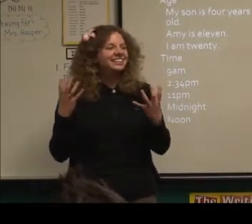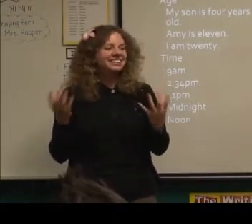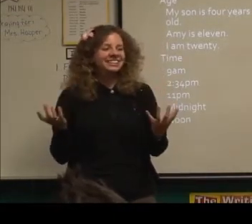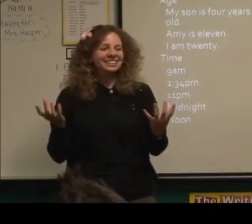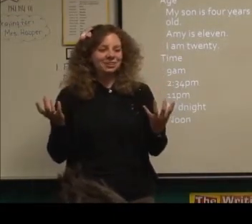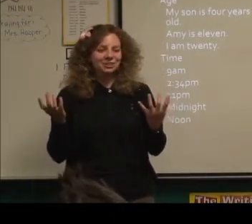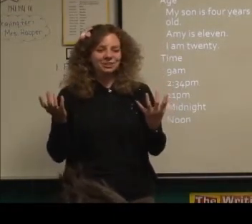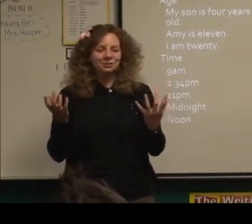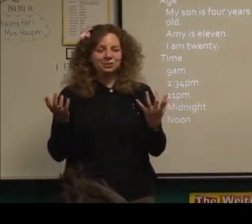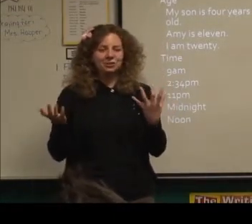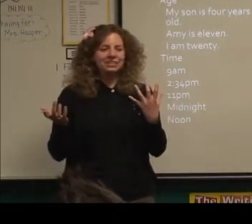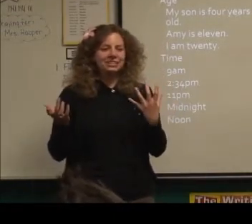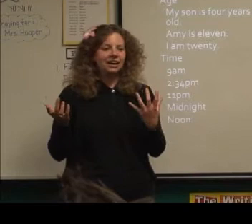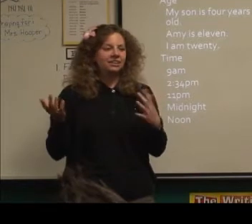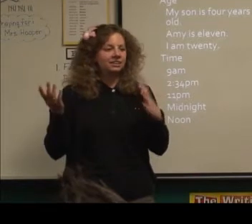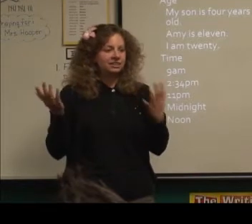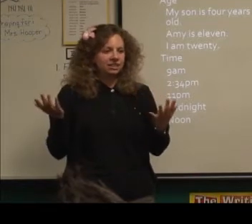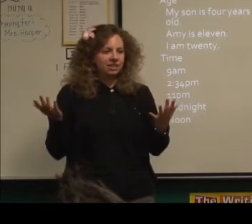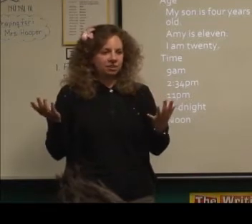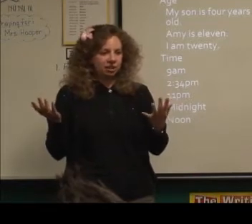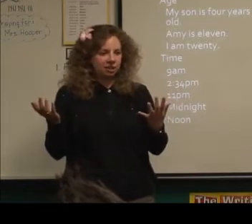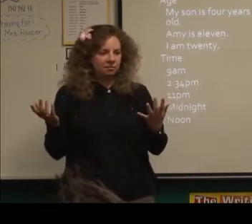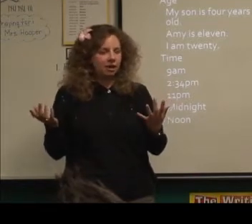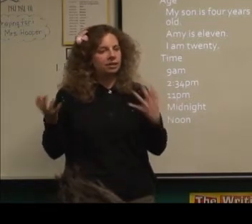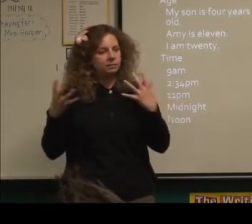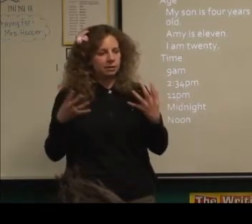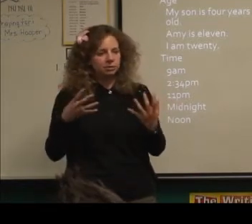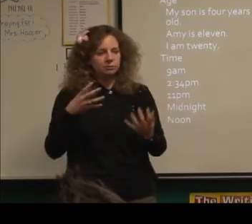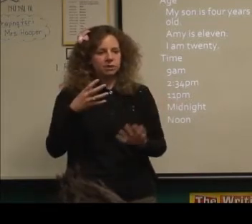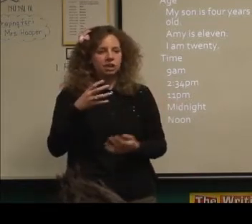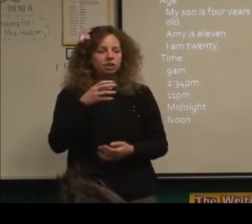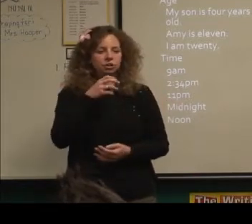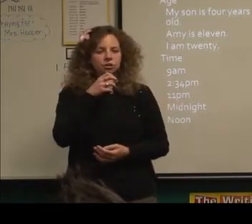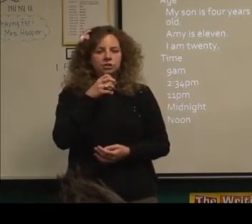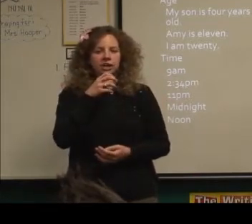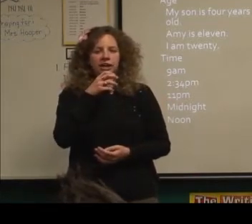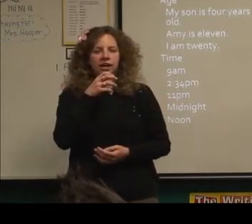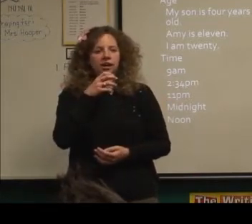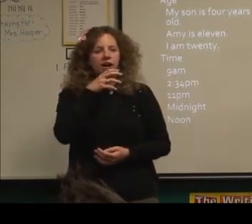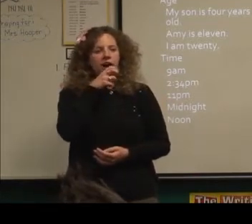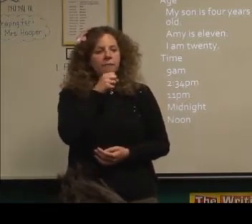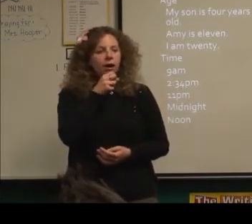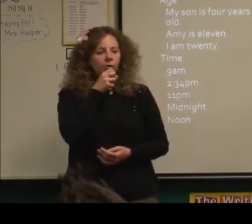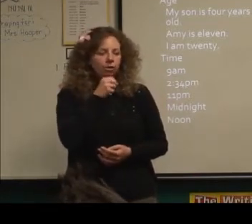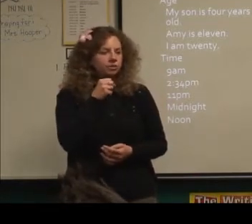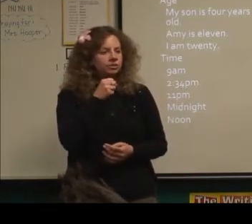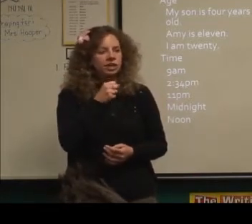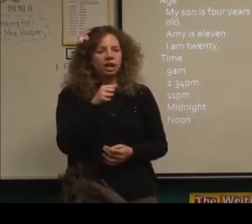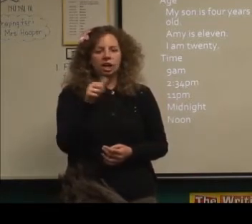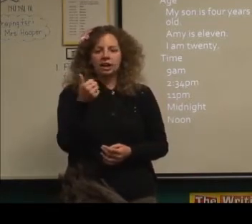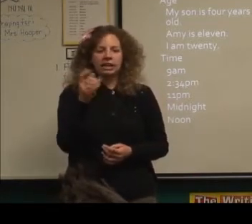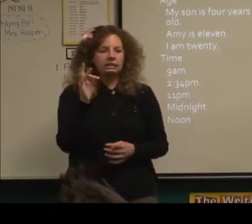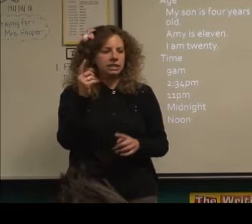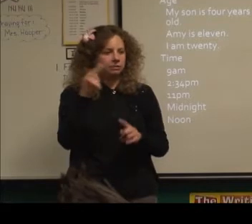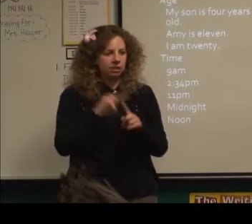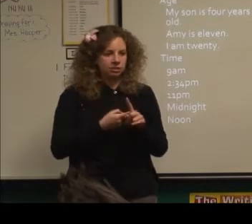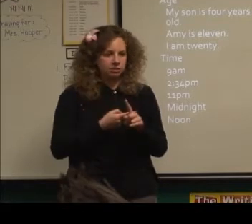The thing that you can do too is that, like, let's say you're talking about like a baby or something, you could say how old they're 18 months